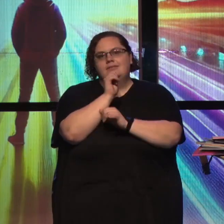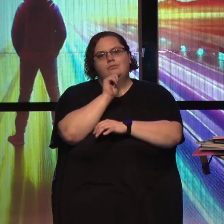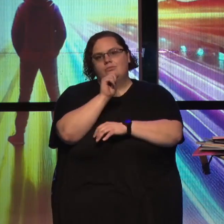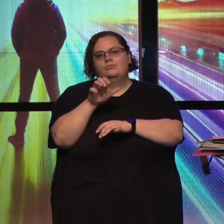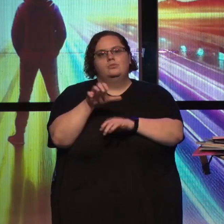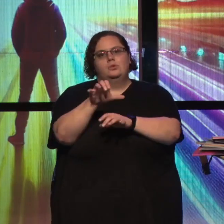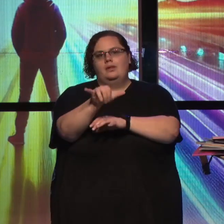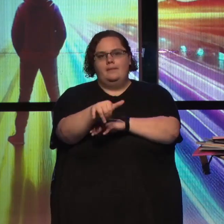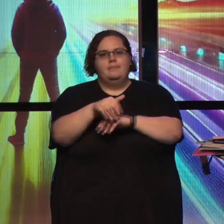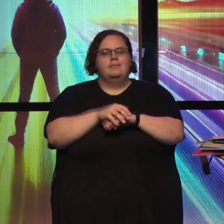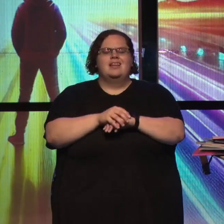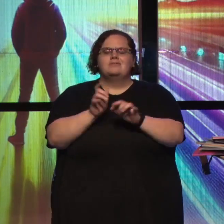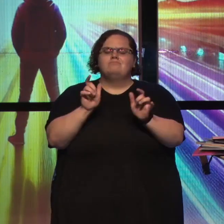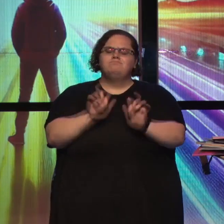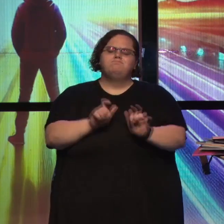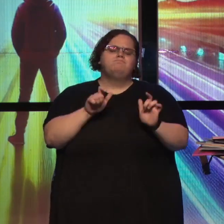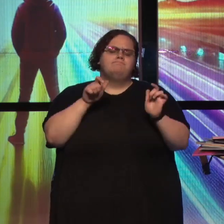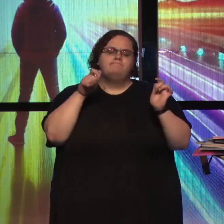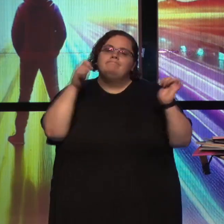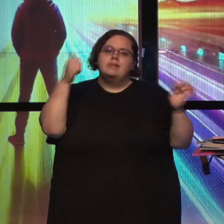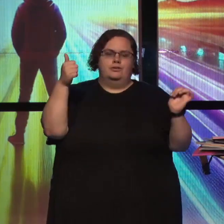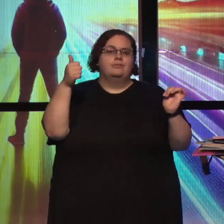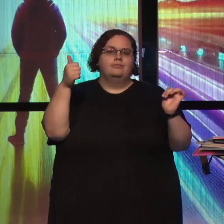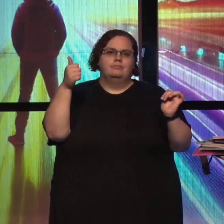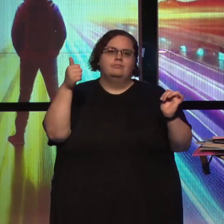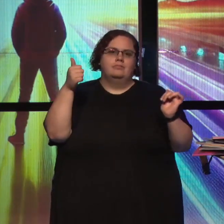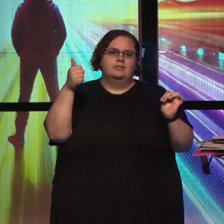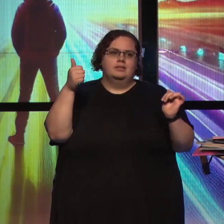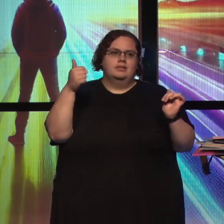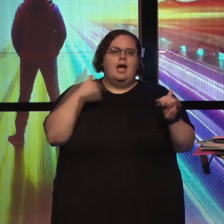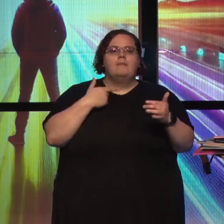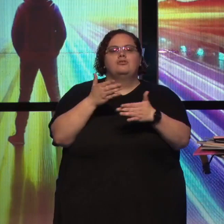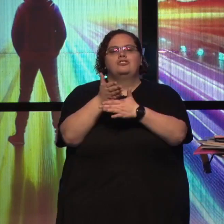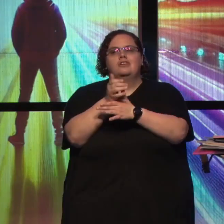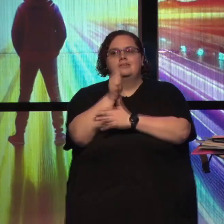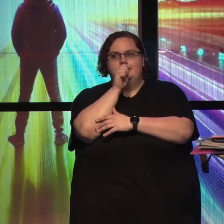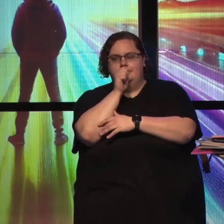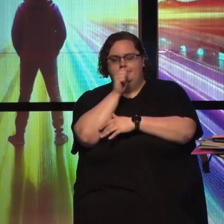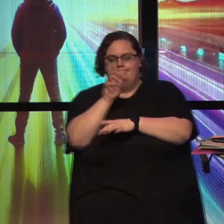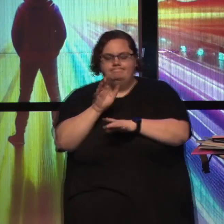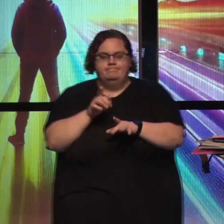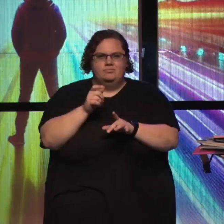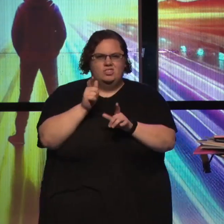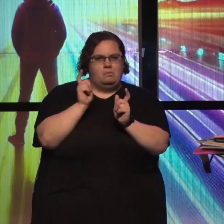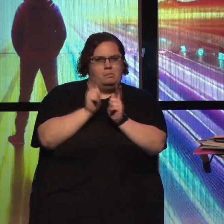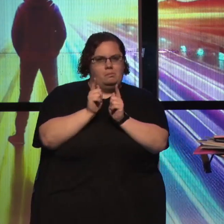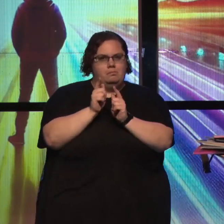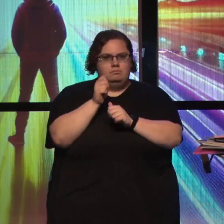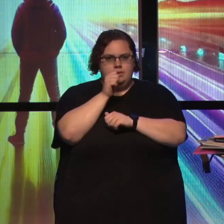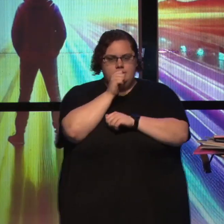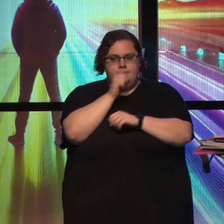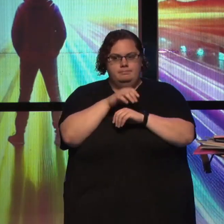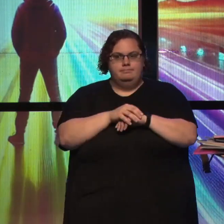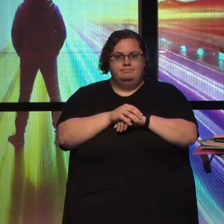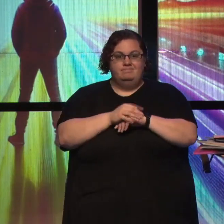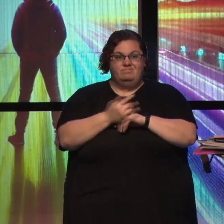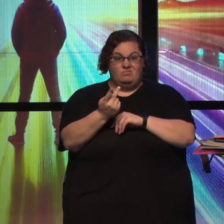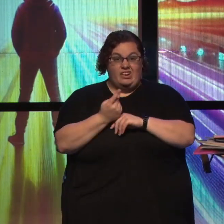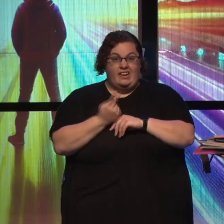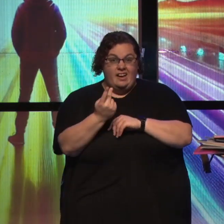It's so much bigger. And can I share a little secret with you? A little secret? You and